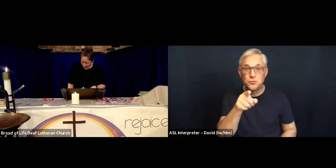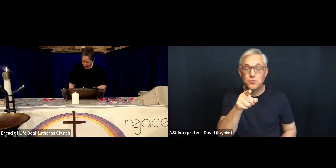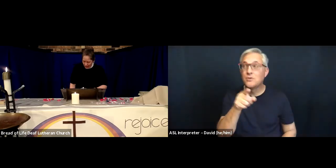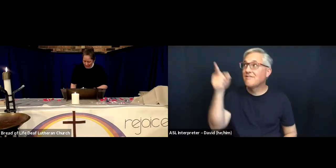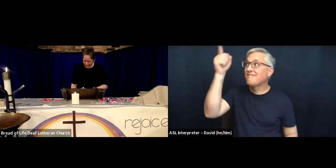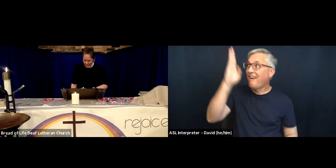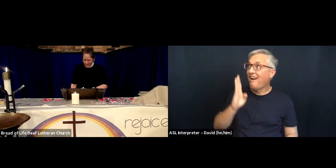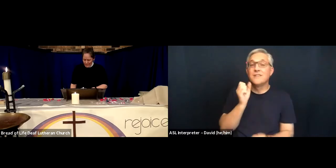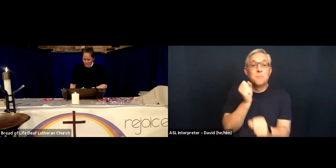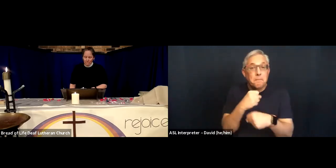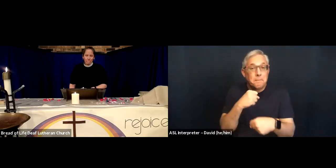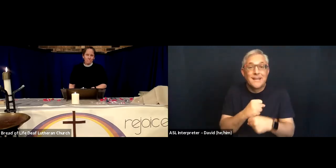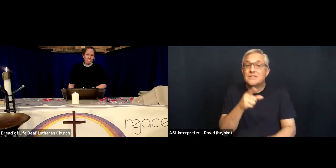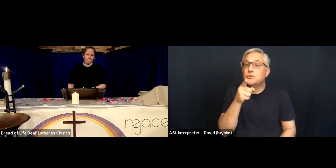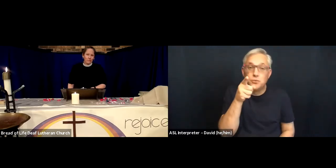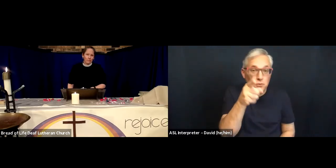you are.